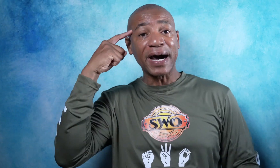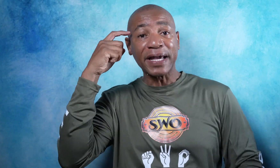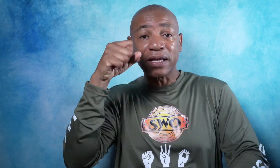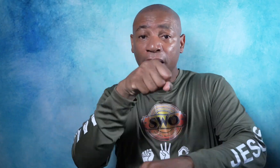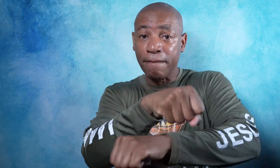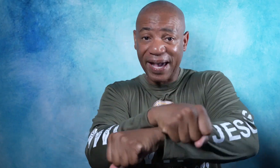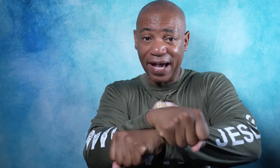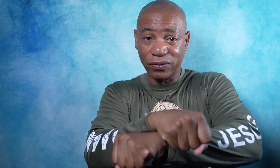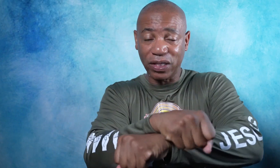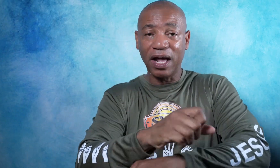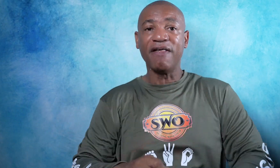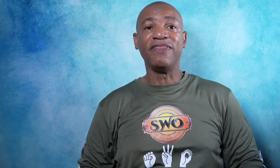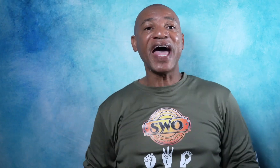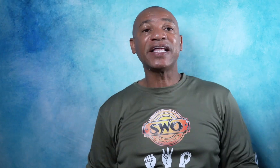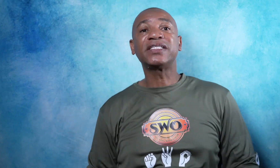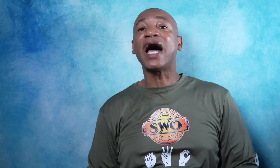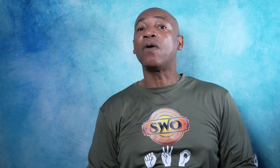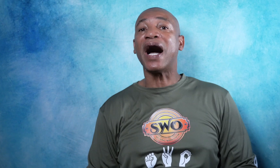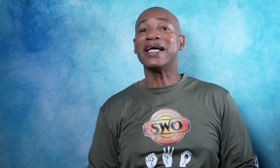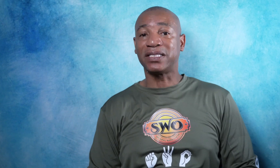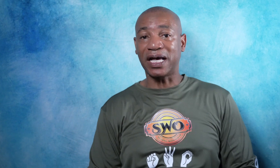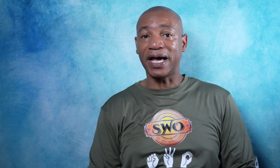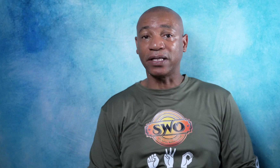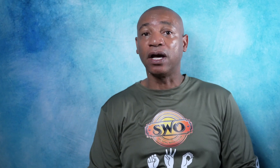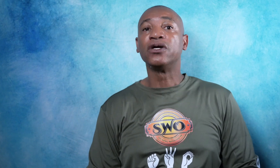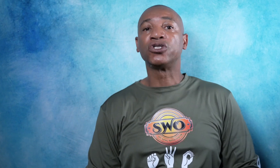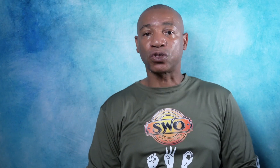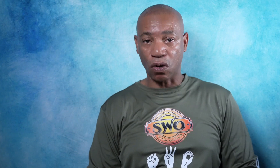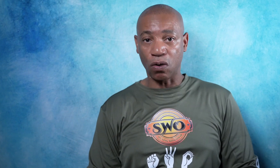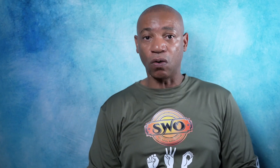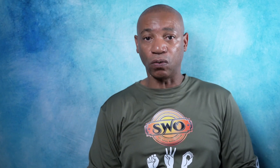Mind bound. That is how I sign stronghold.